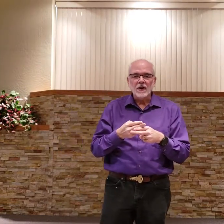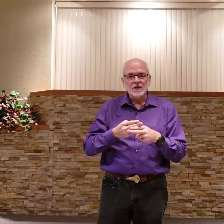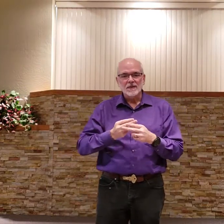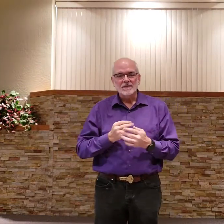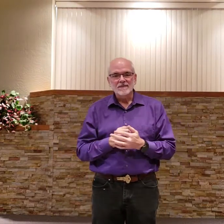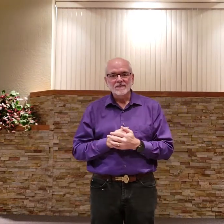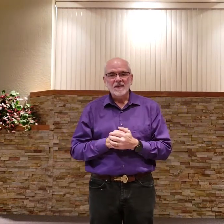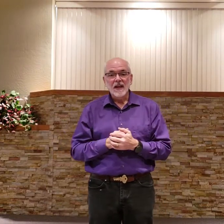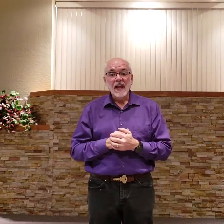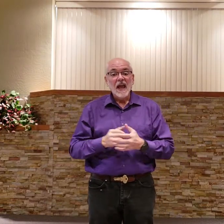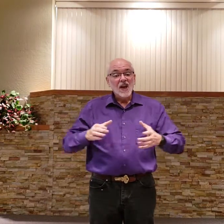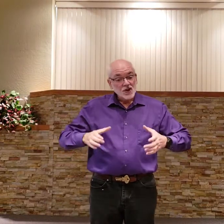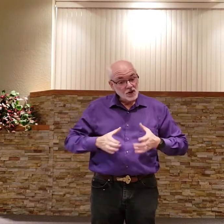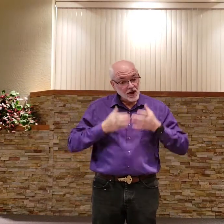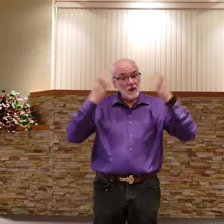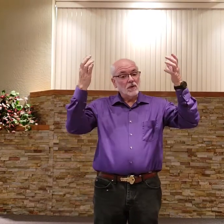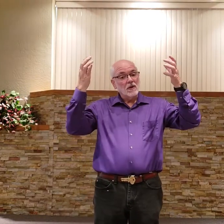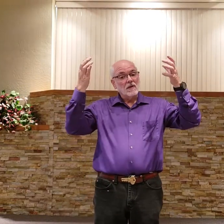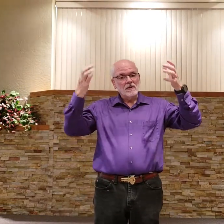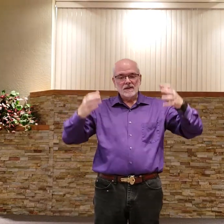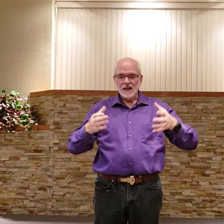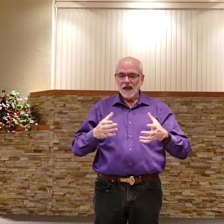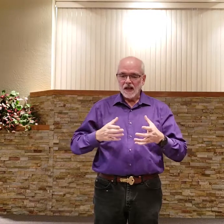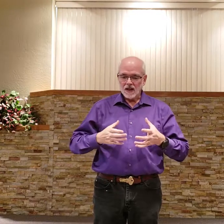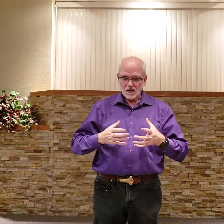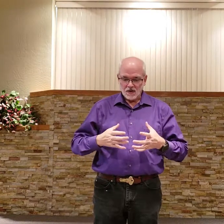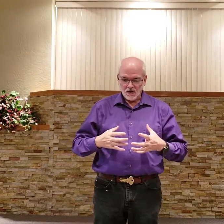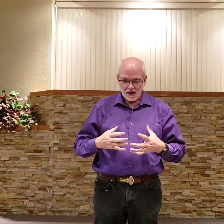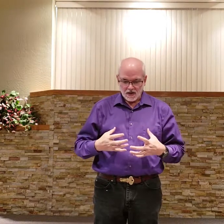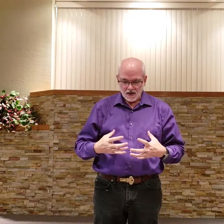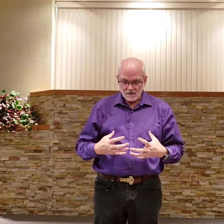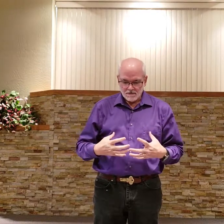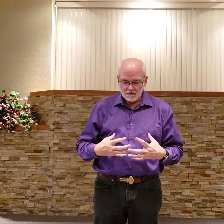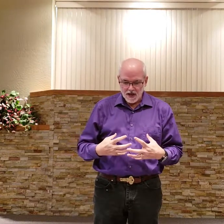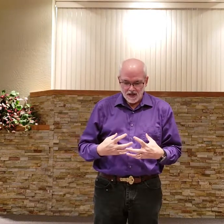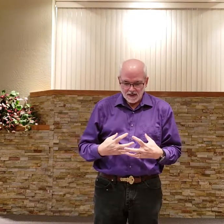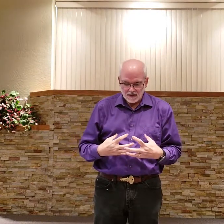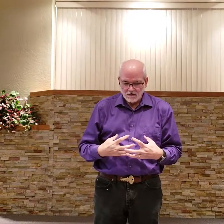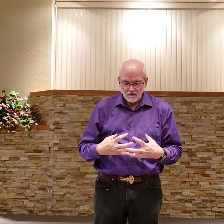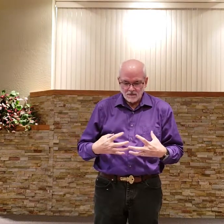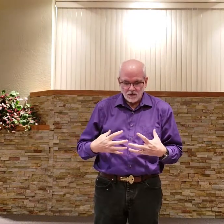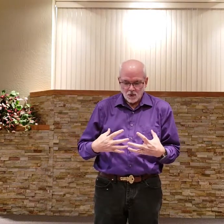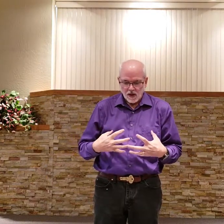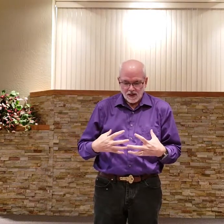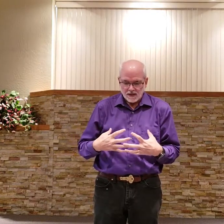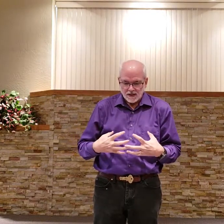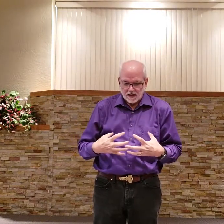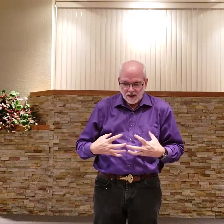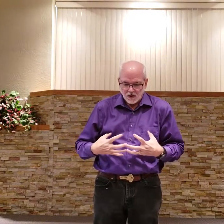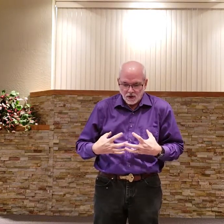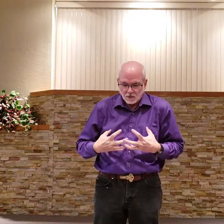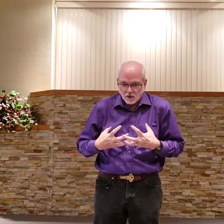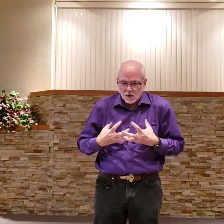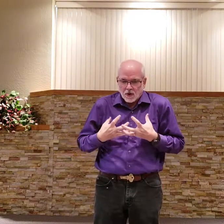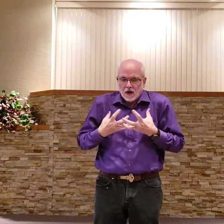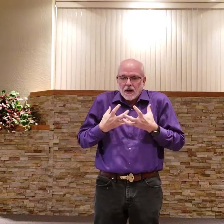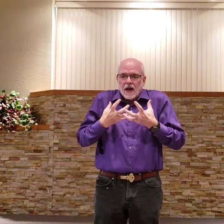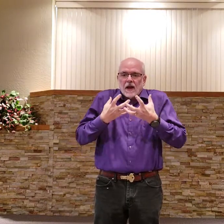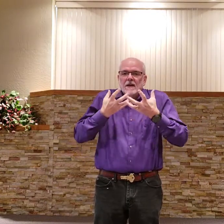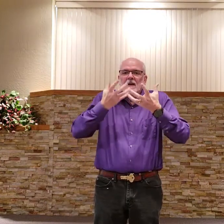introduction. Shout. You got this big noise inside. You can bring it out and